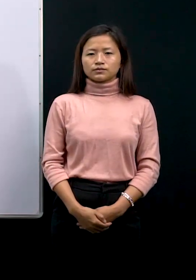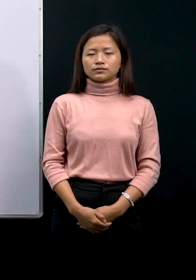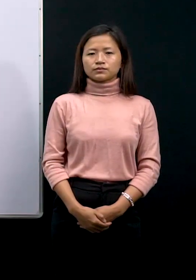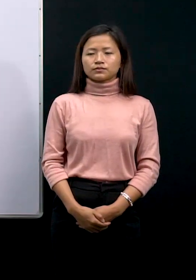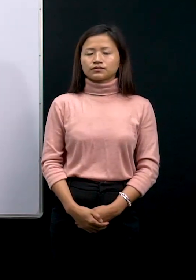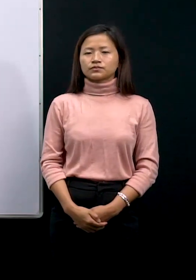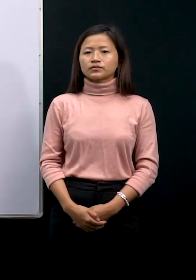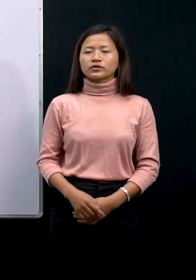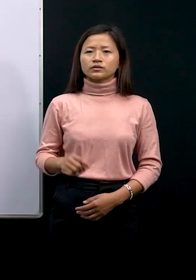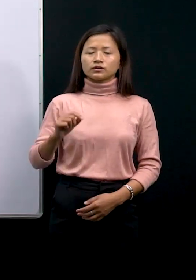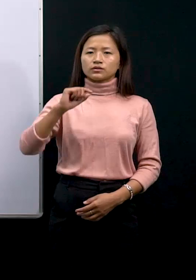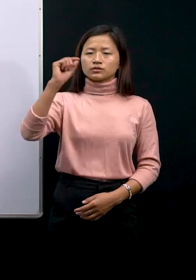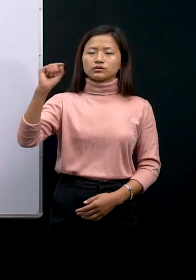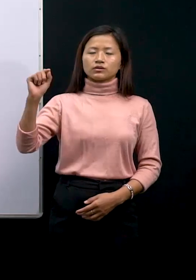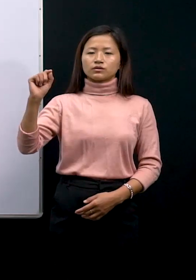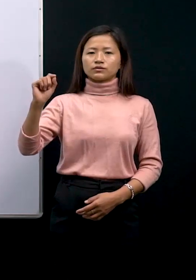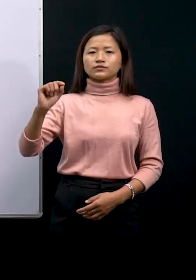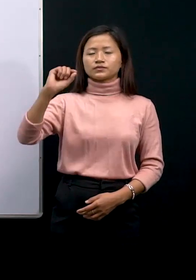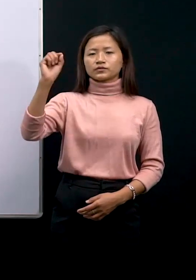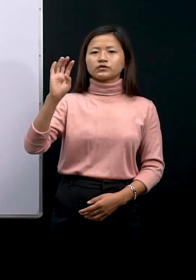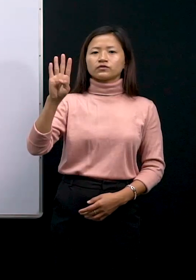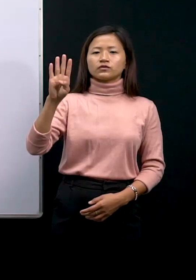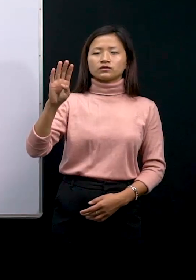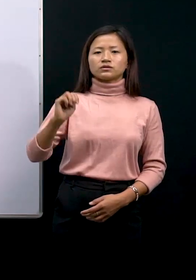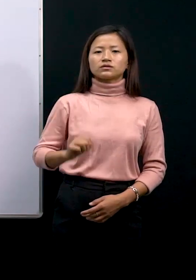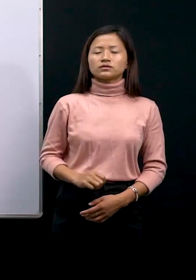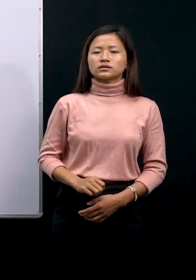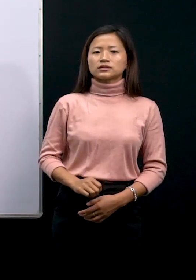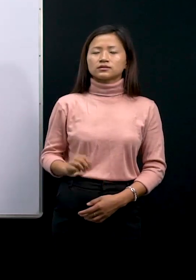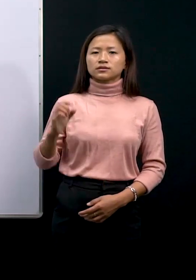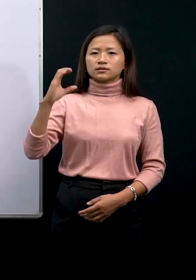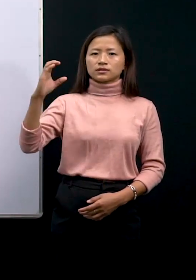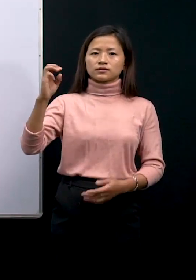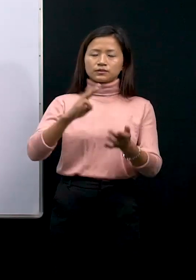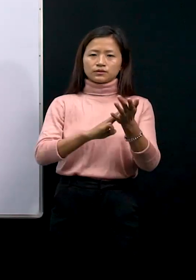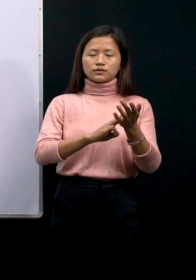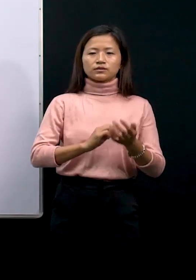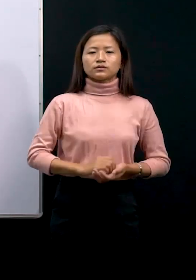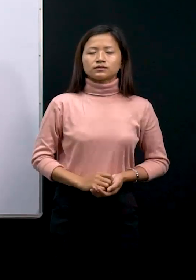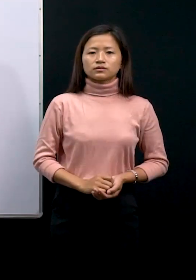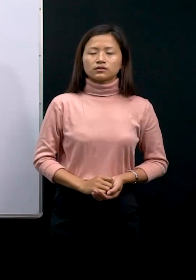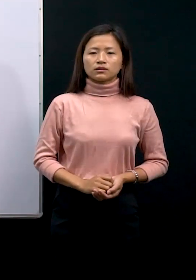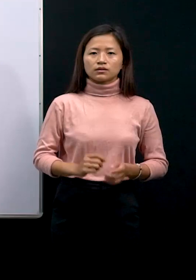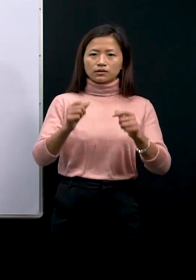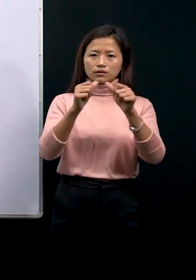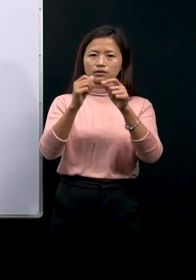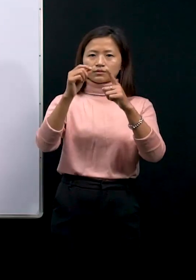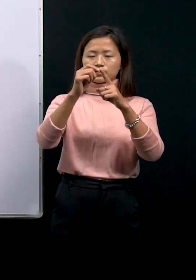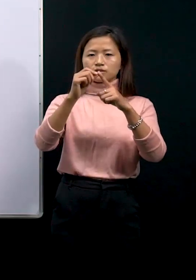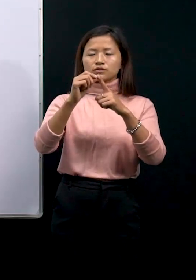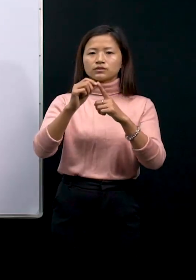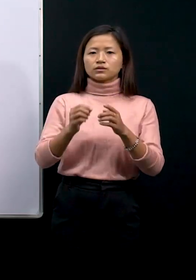Square root of 16 is how much? 4. So 4 square root of centimeter square is centimeter. So AP is equal to how much? 4